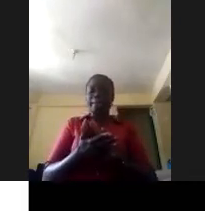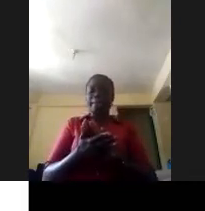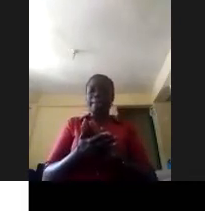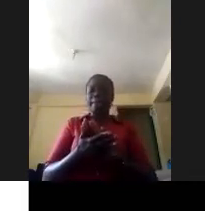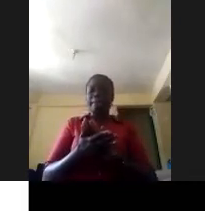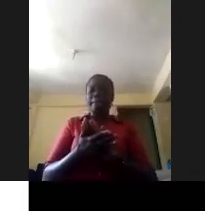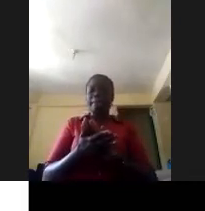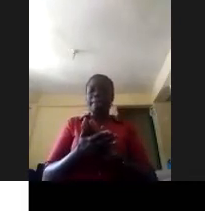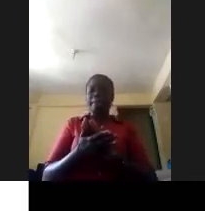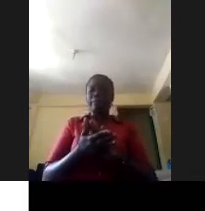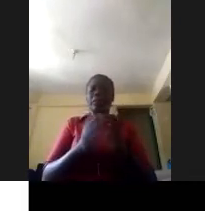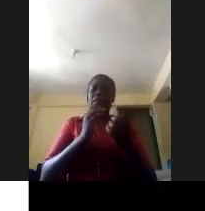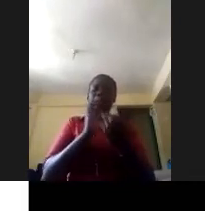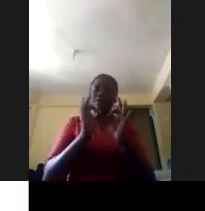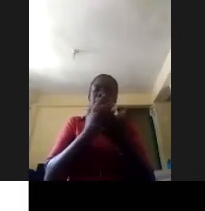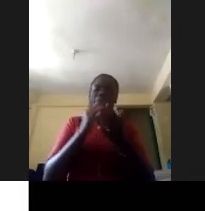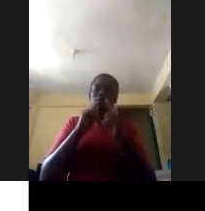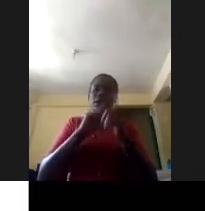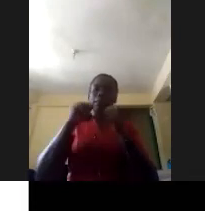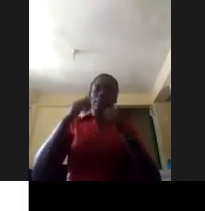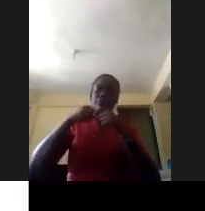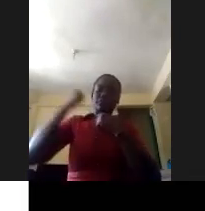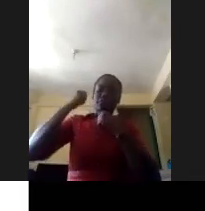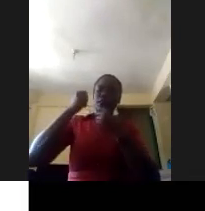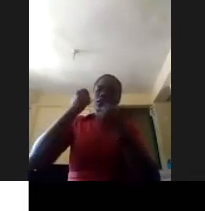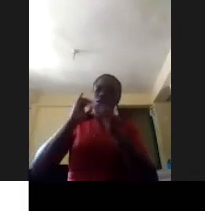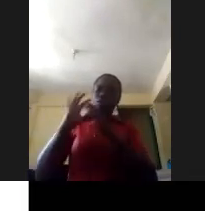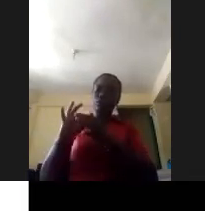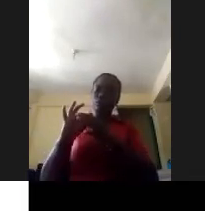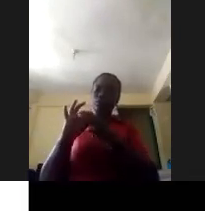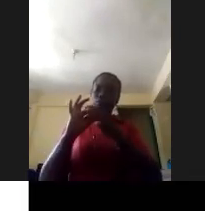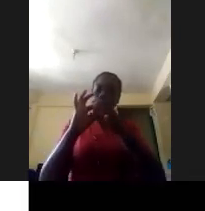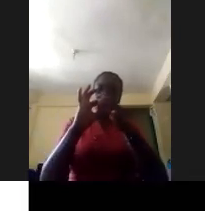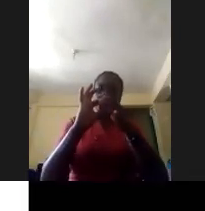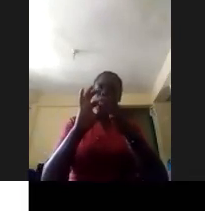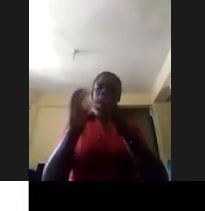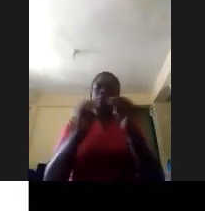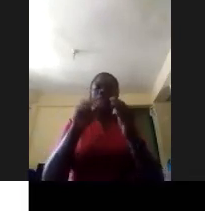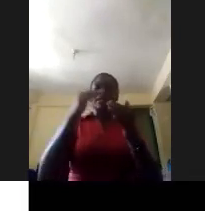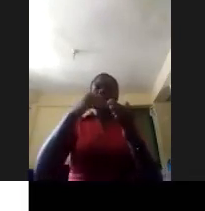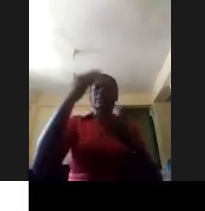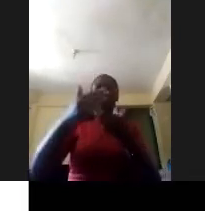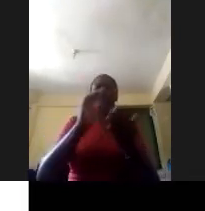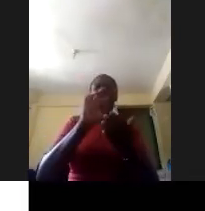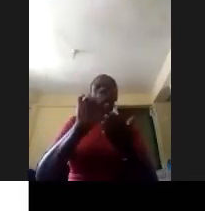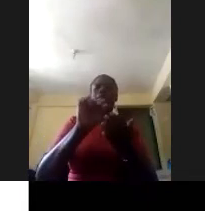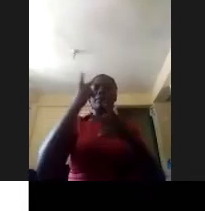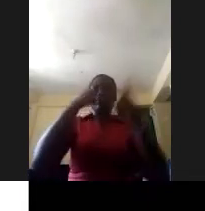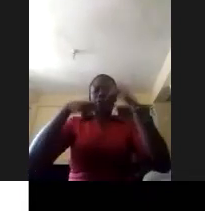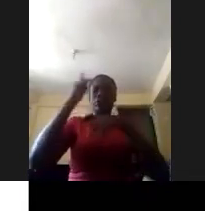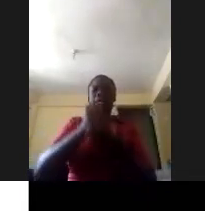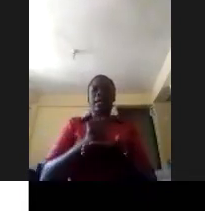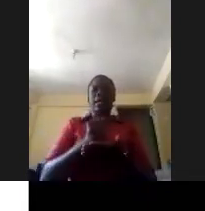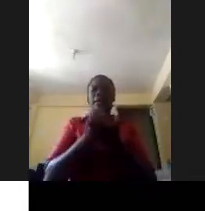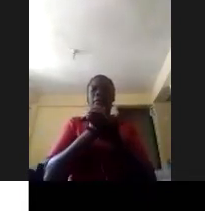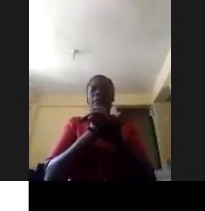about suicide, I think I need to hold their hand and take them to the next step. And that is professional help. Mhm. Yeah. And again,